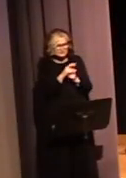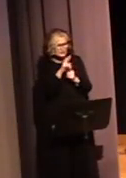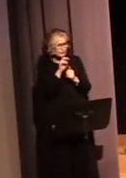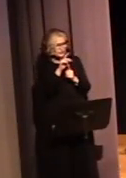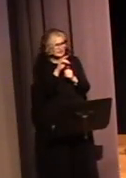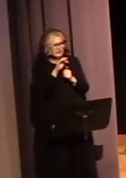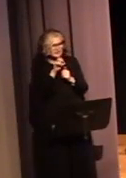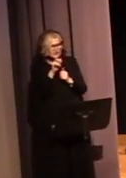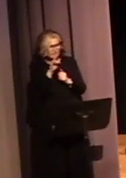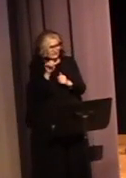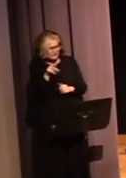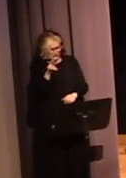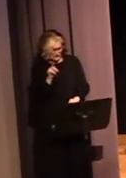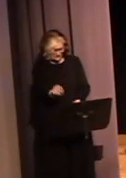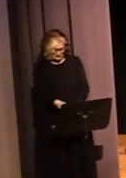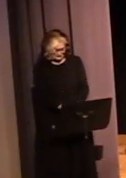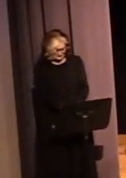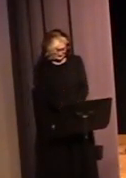Griselda Fun.